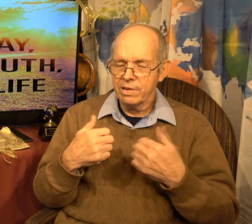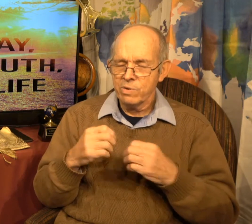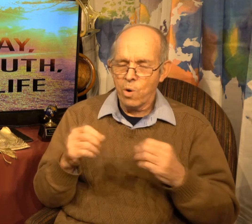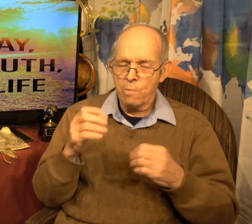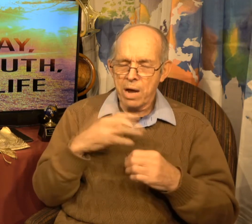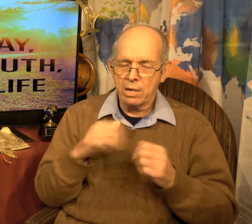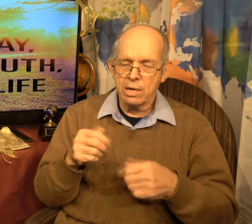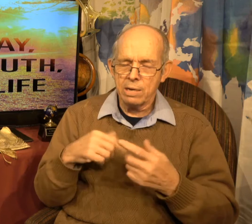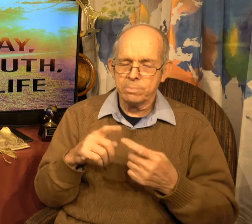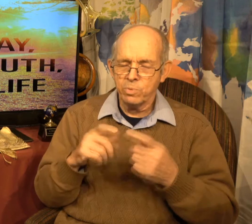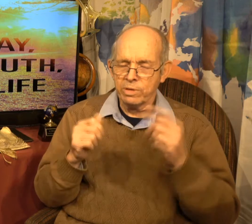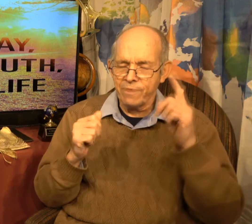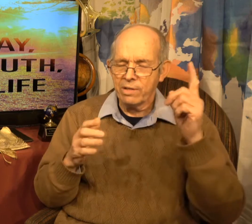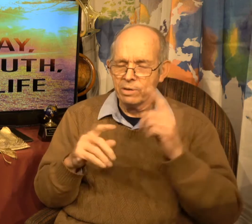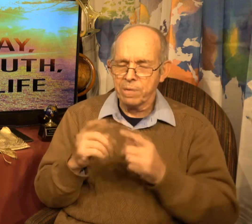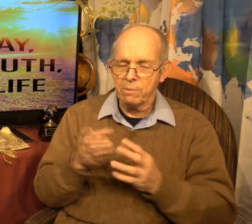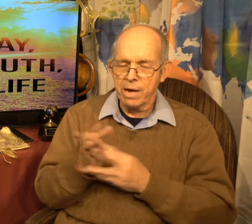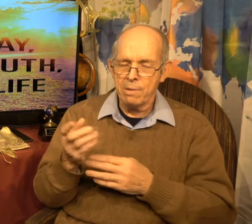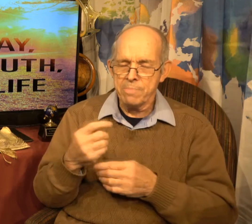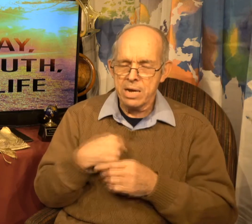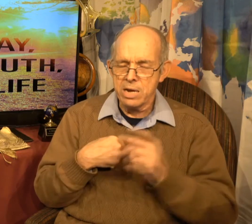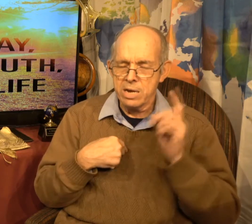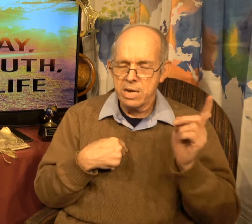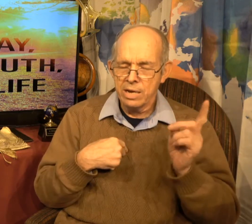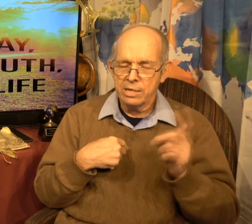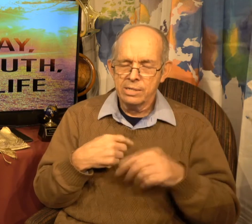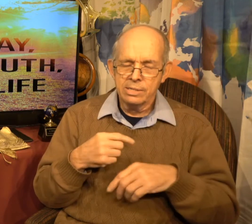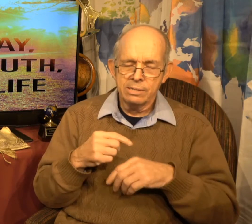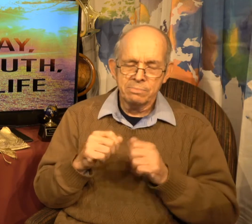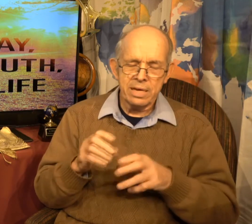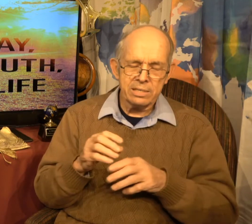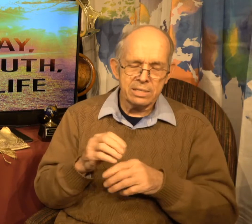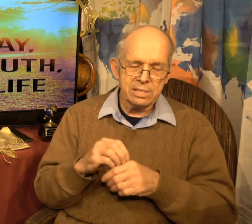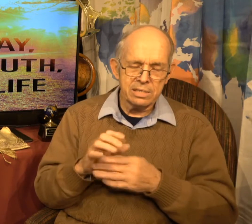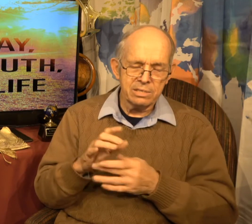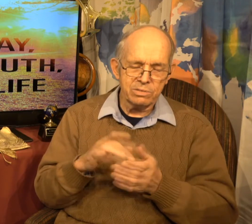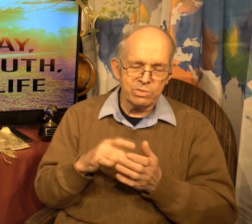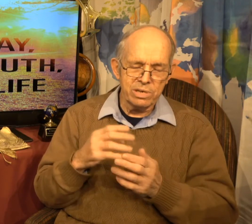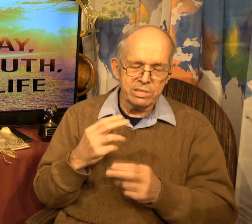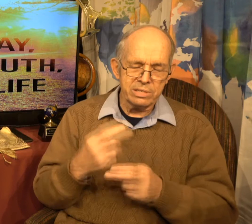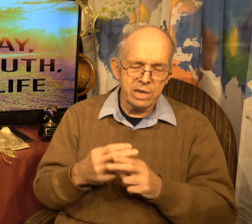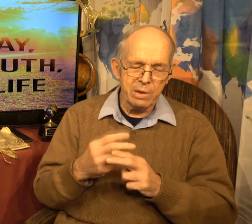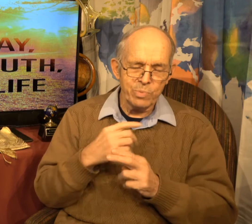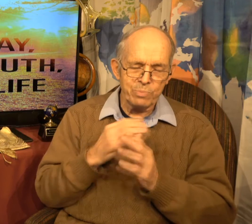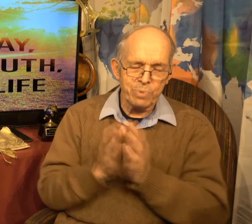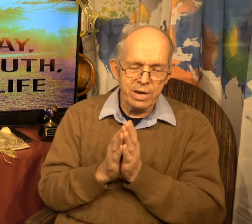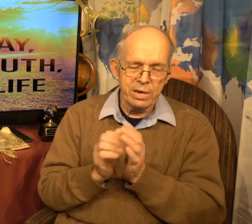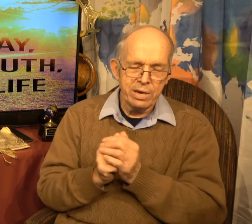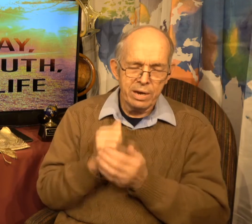No man can come to the Father but by me. Bless. In Jesus' name we pray.